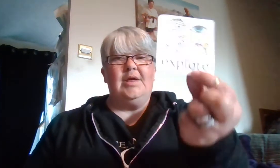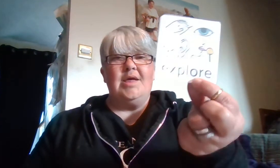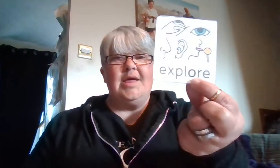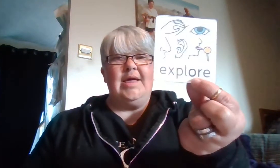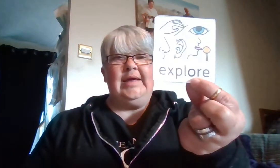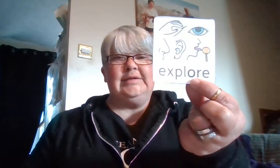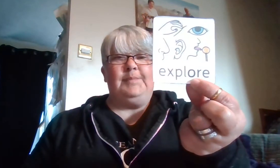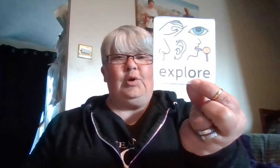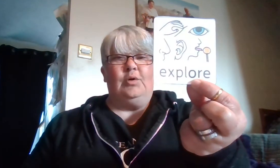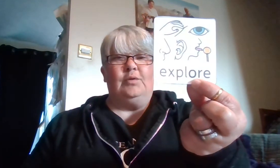Explore.